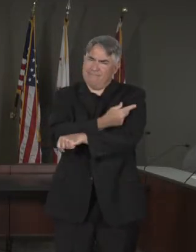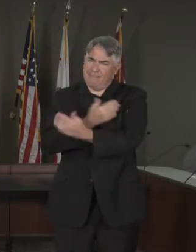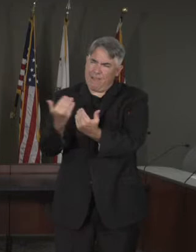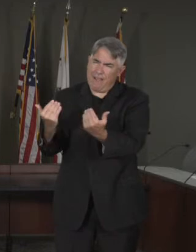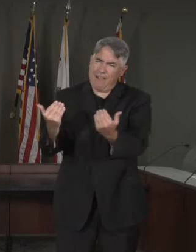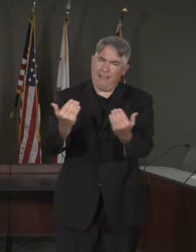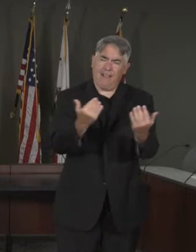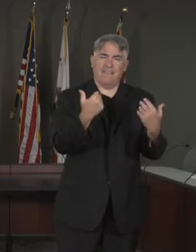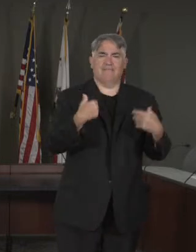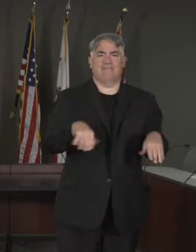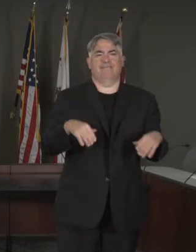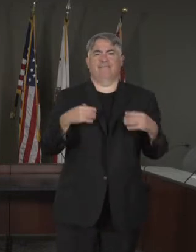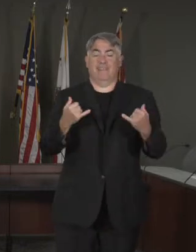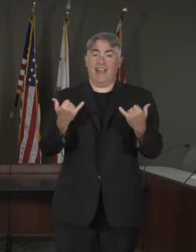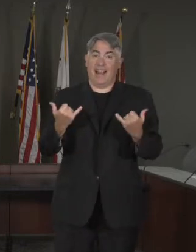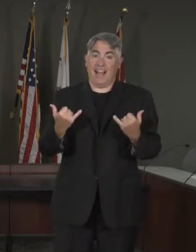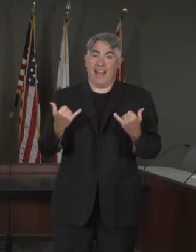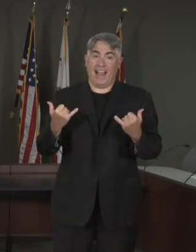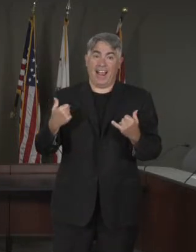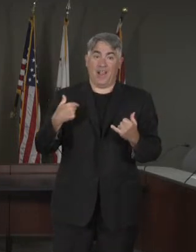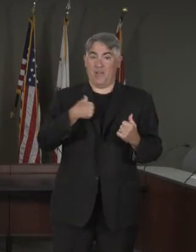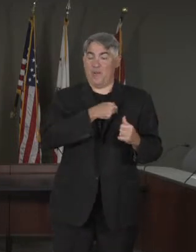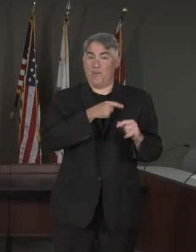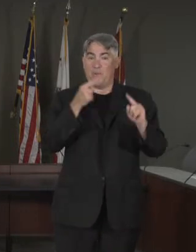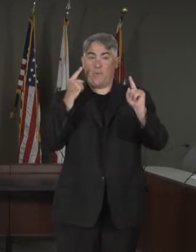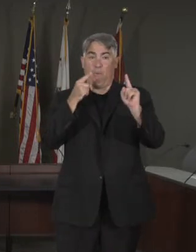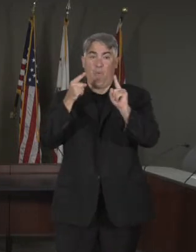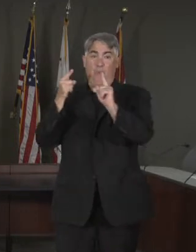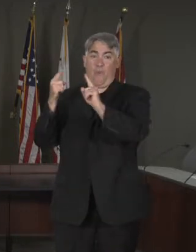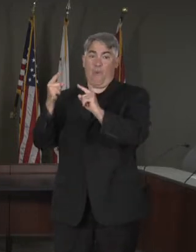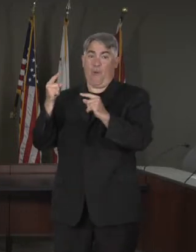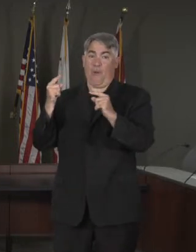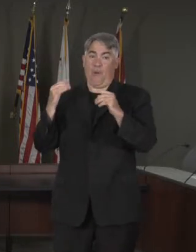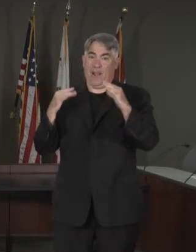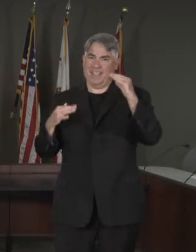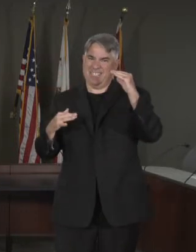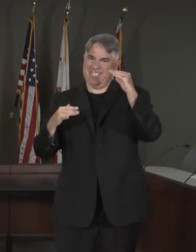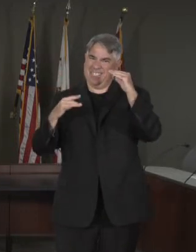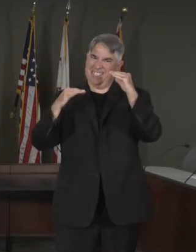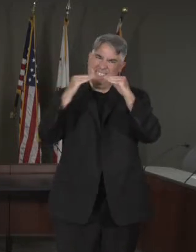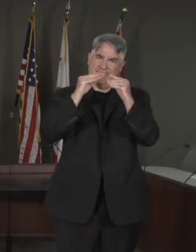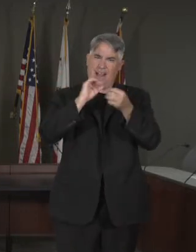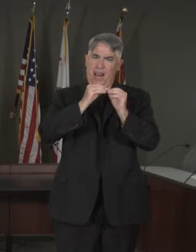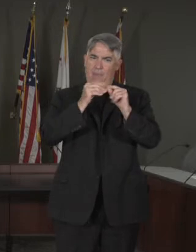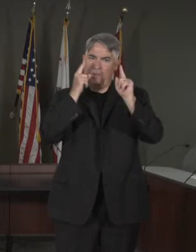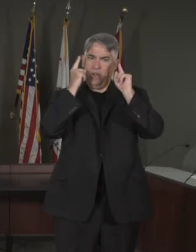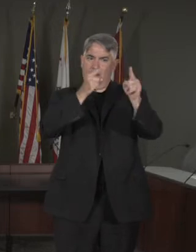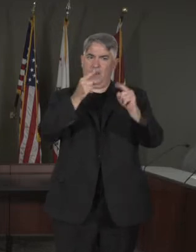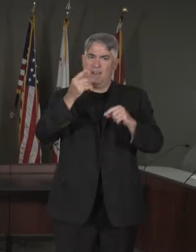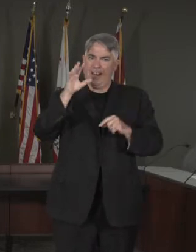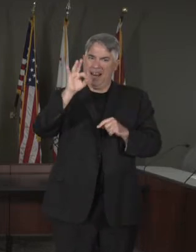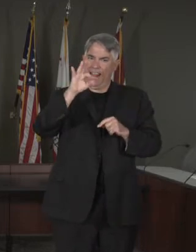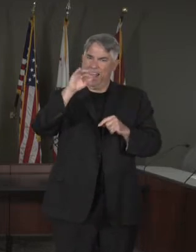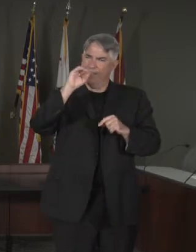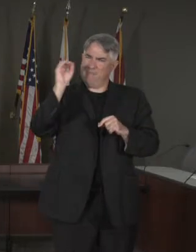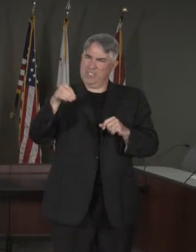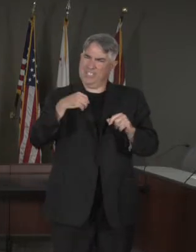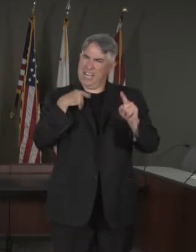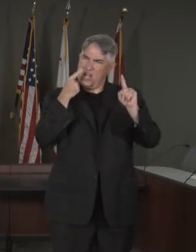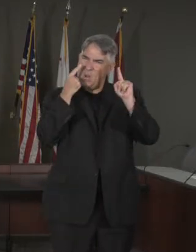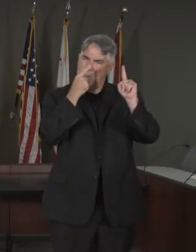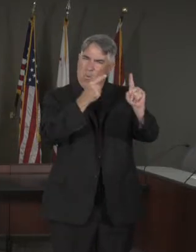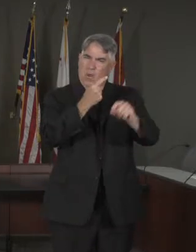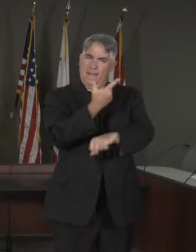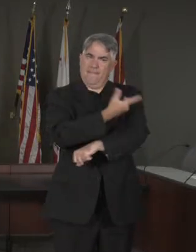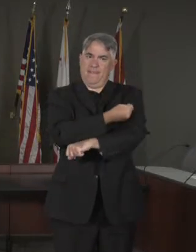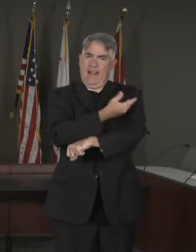we are 99% of the way with first shots towards reaching that goal of 75% of eligible San Diegans getting vaccinated. We